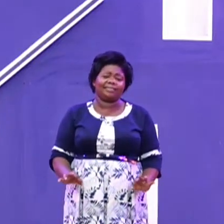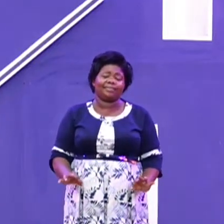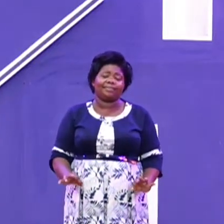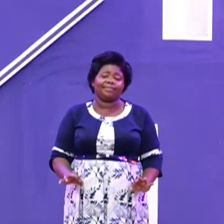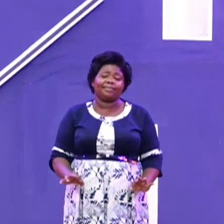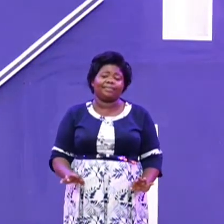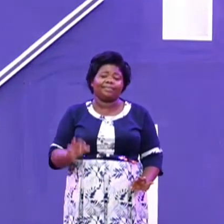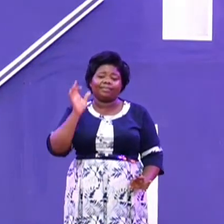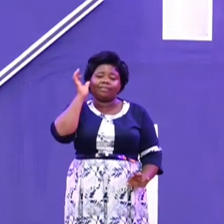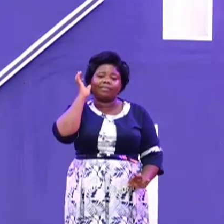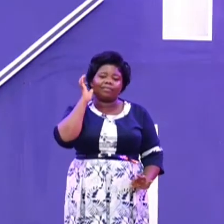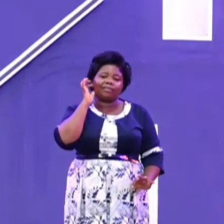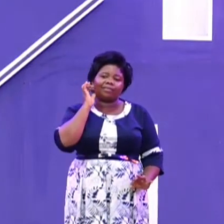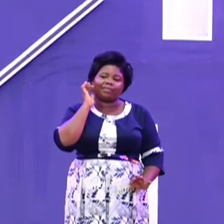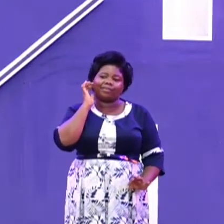kwambala.